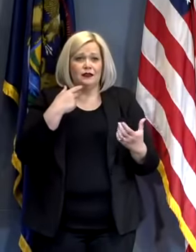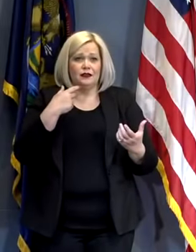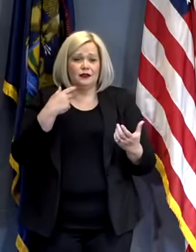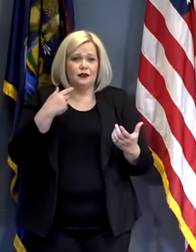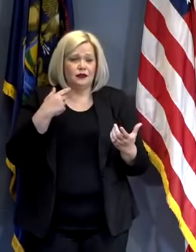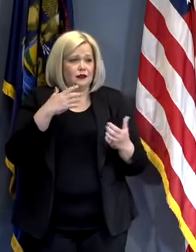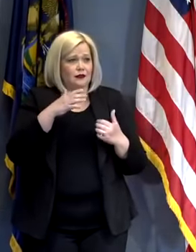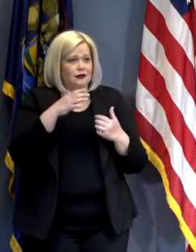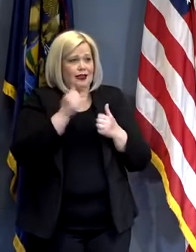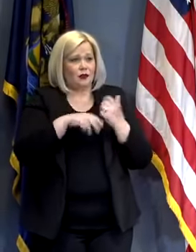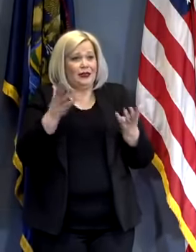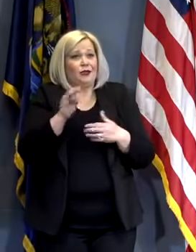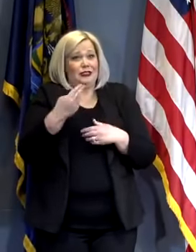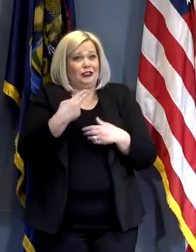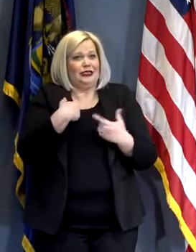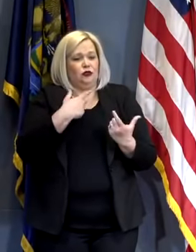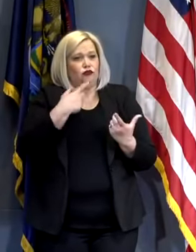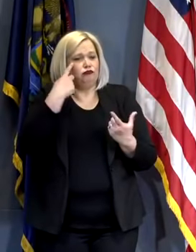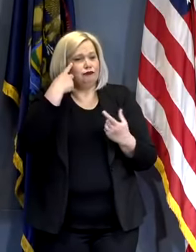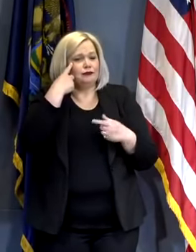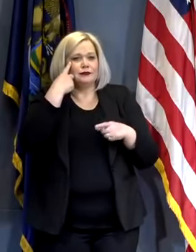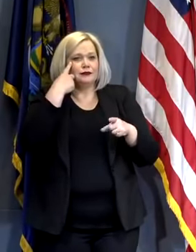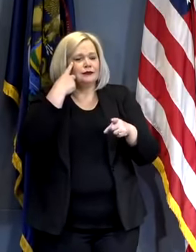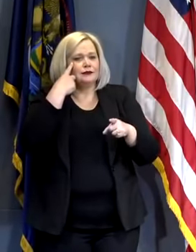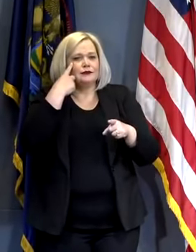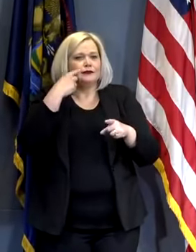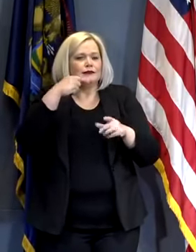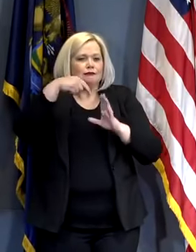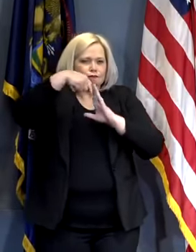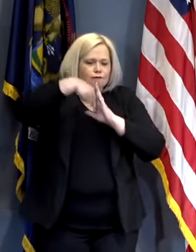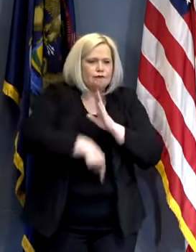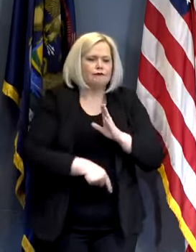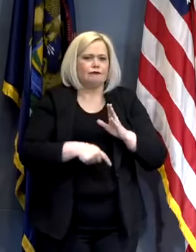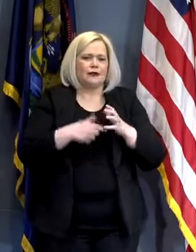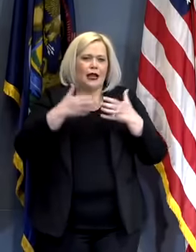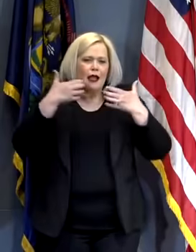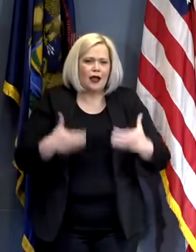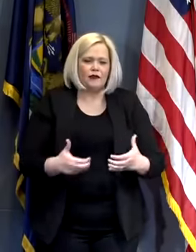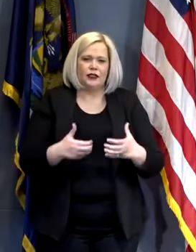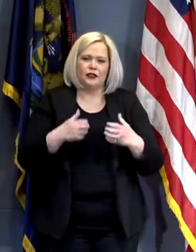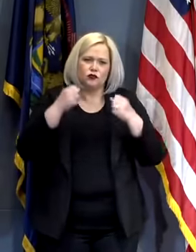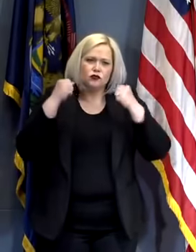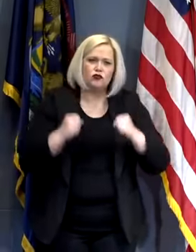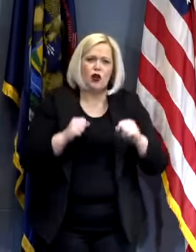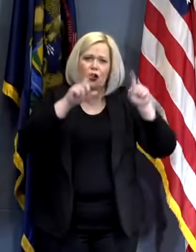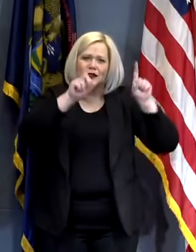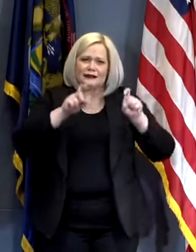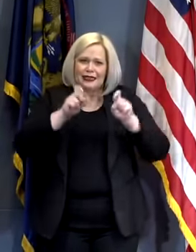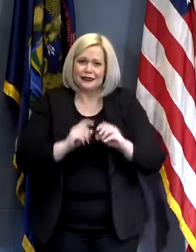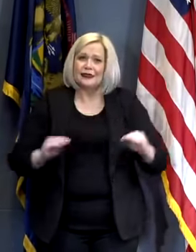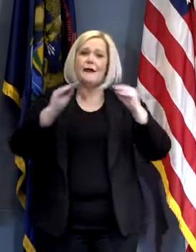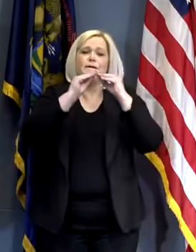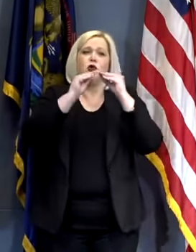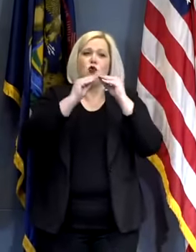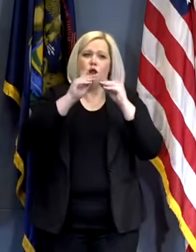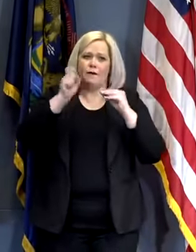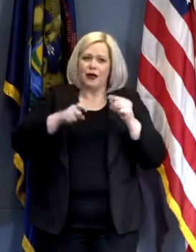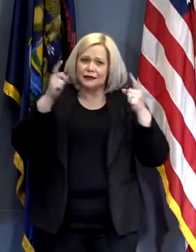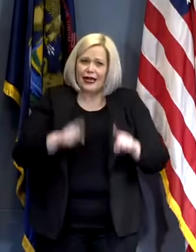medical mind here in Michigan, that robust testing is essential to have confidence about our strategies for